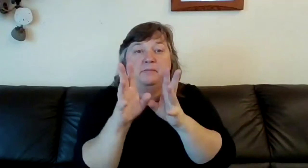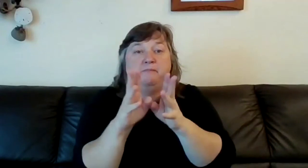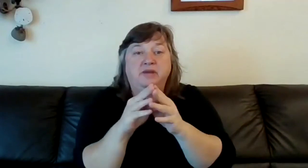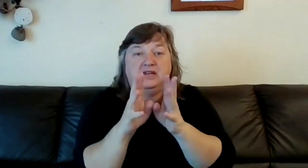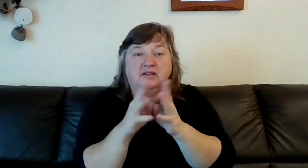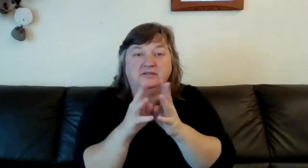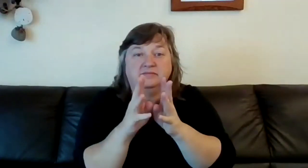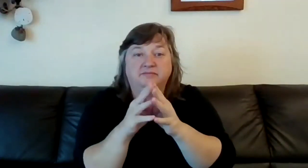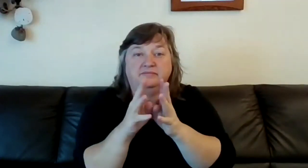meeting.